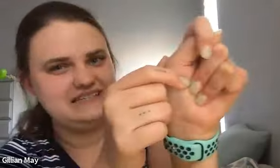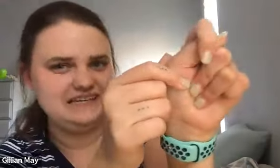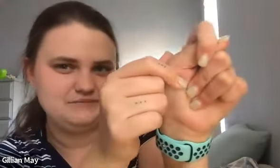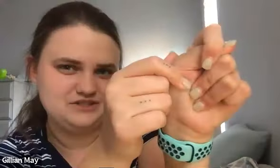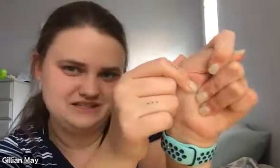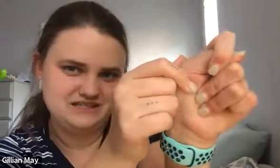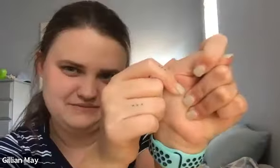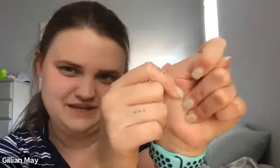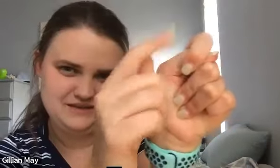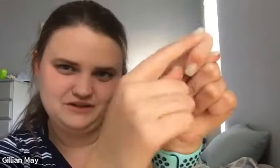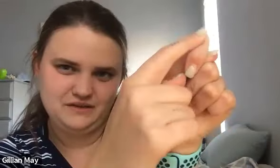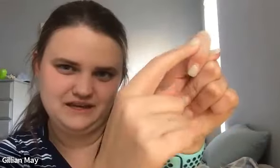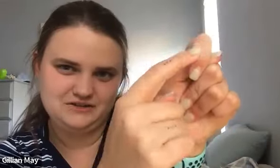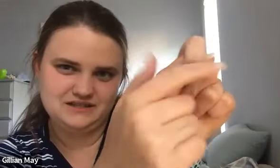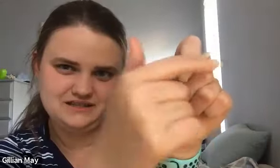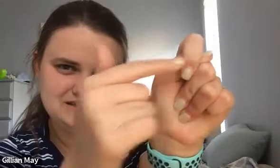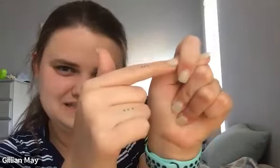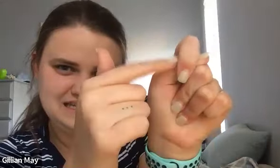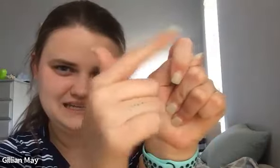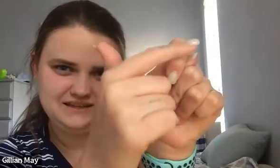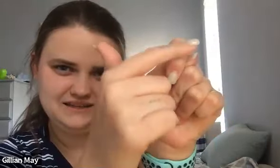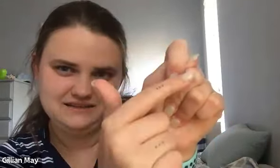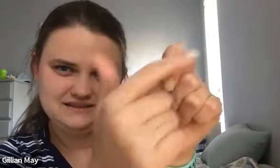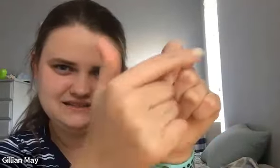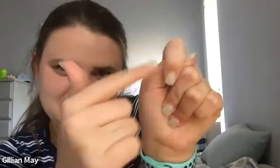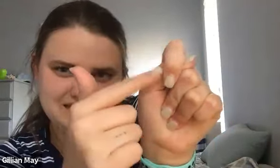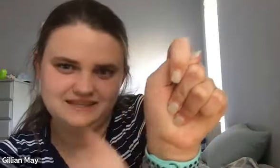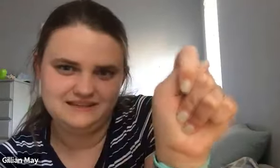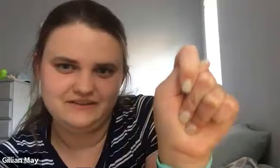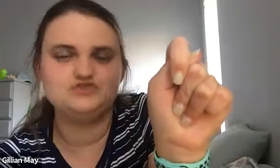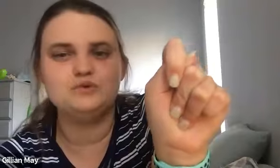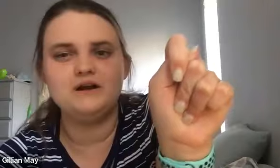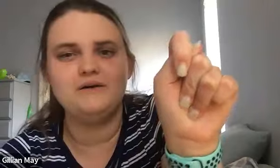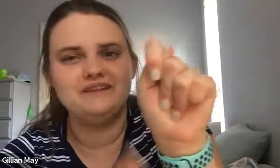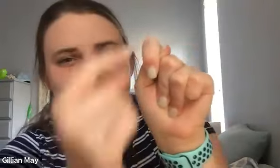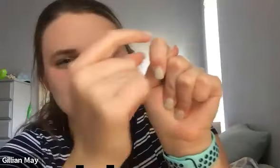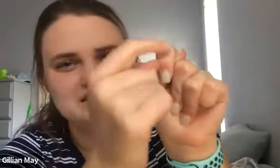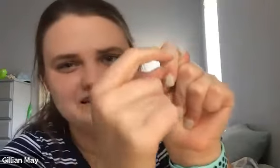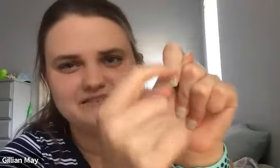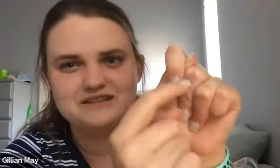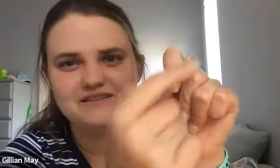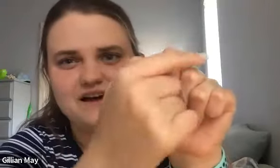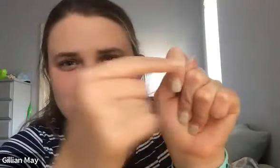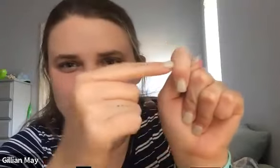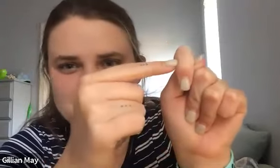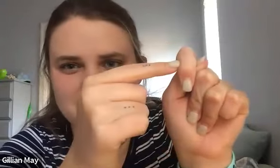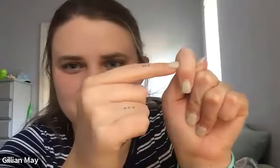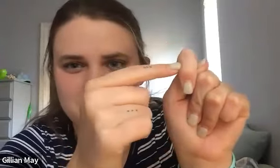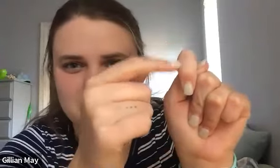T. I'm gonna try to see if I can make it, like here's the T. The T. If I drew it on, like you could see, like there's the line and then there's like the